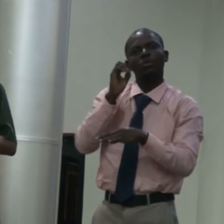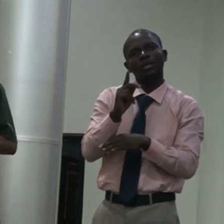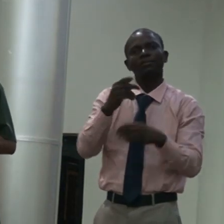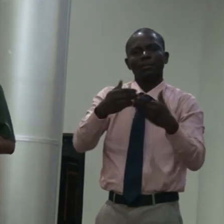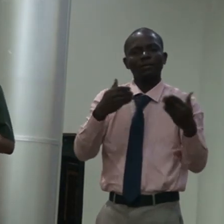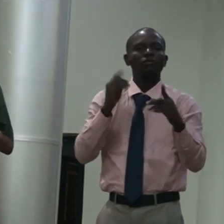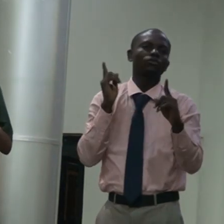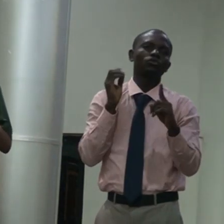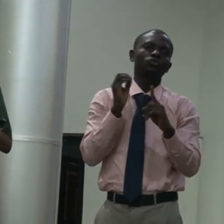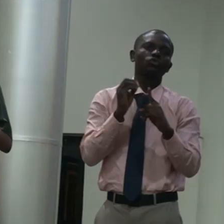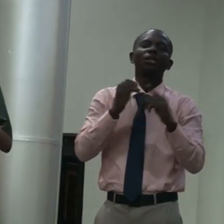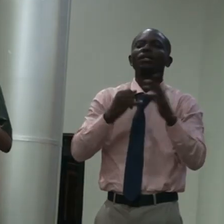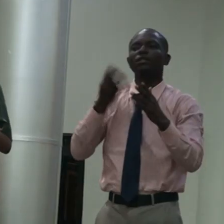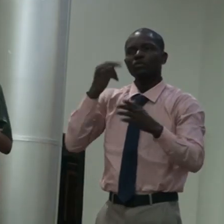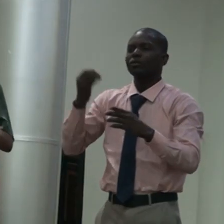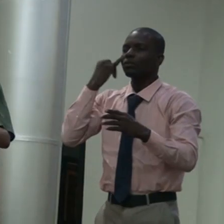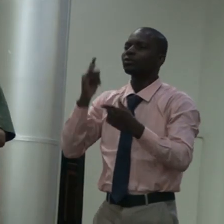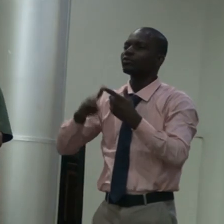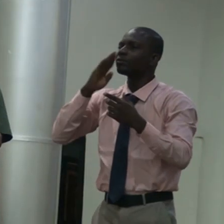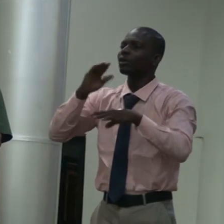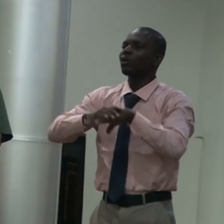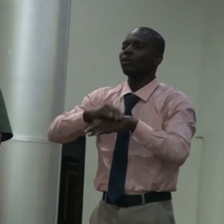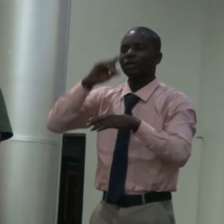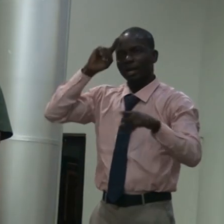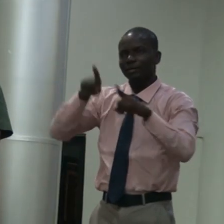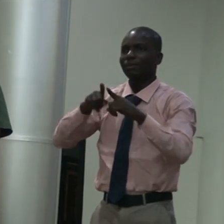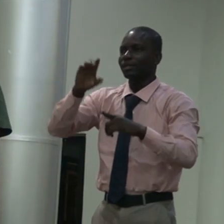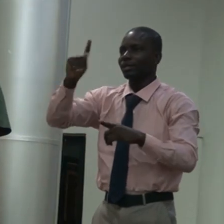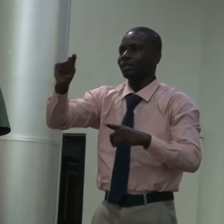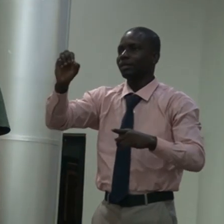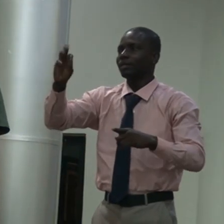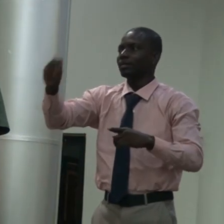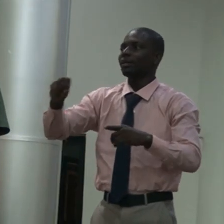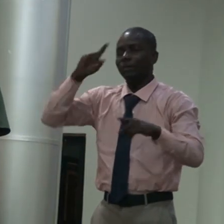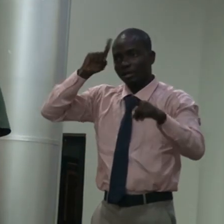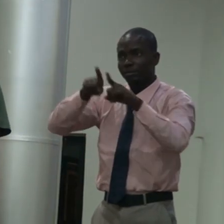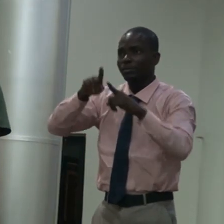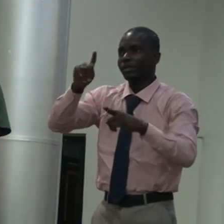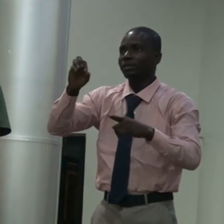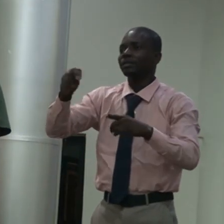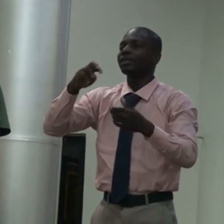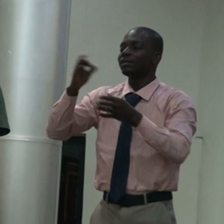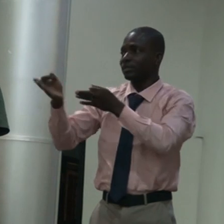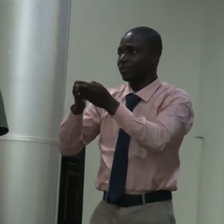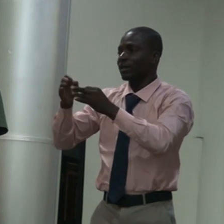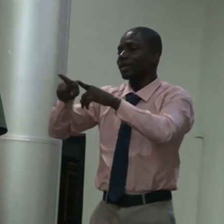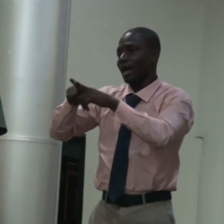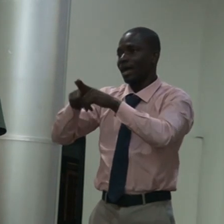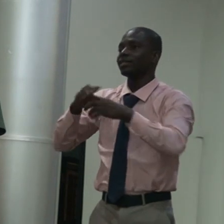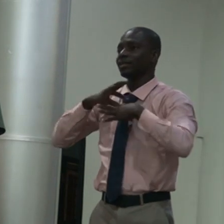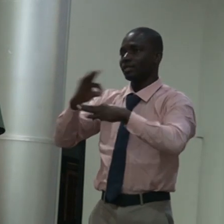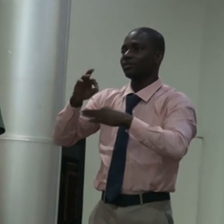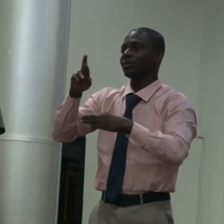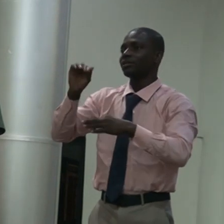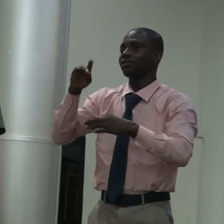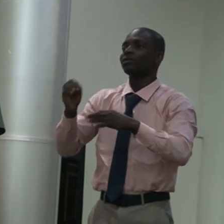before too, it was only supposed to be on concessional terms. And concessional terms were defined as interest